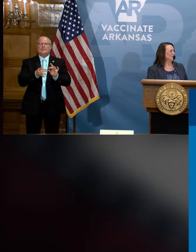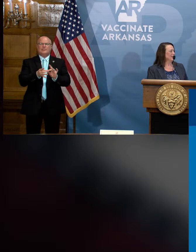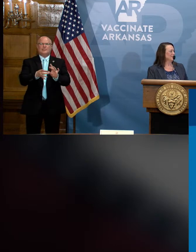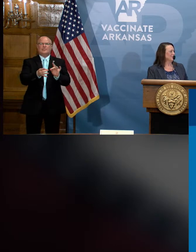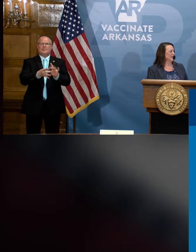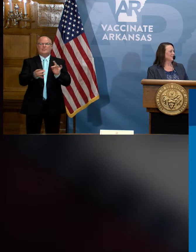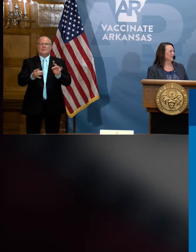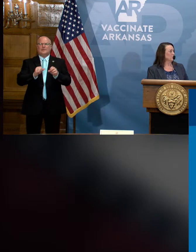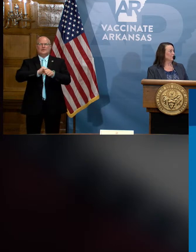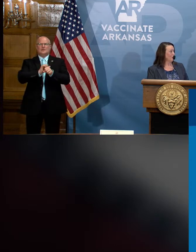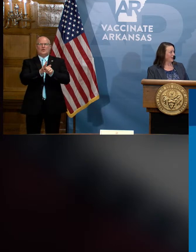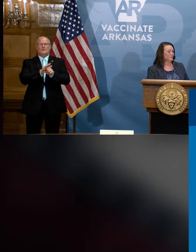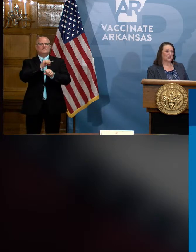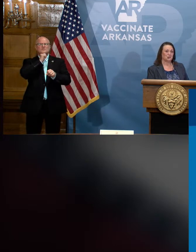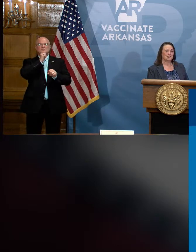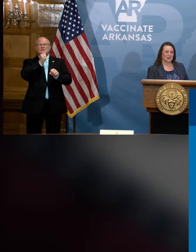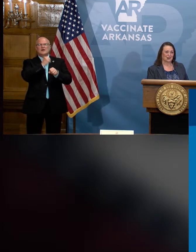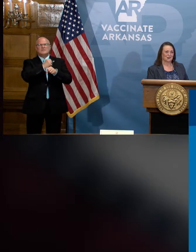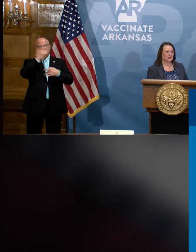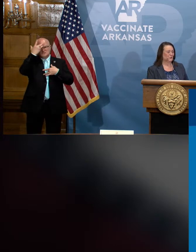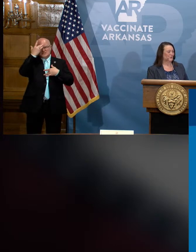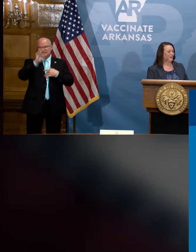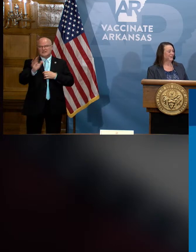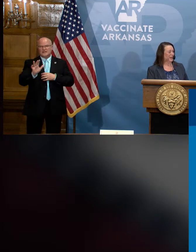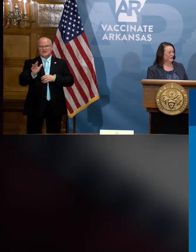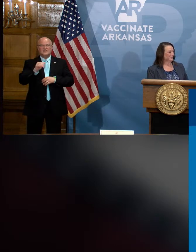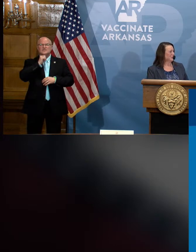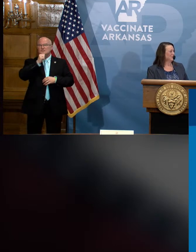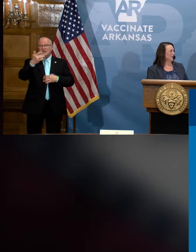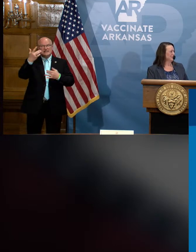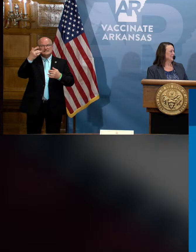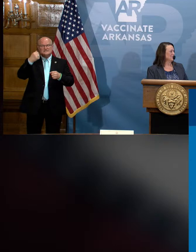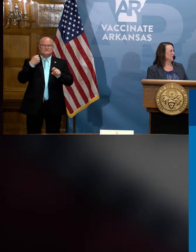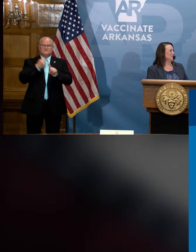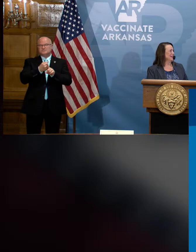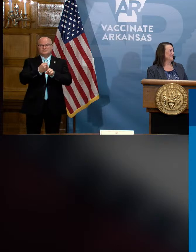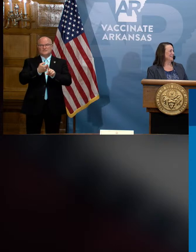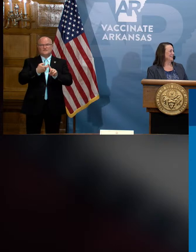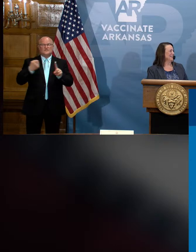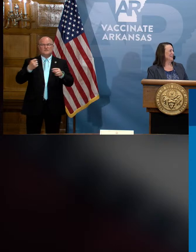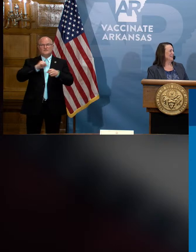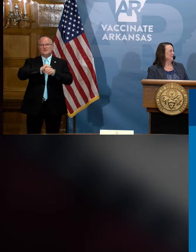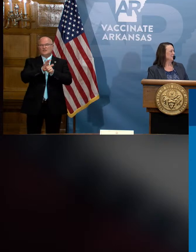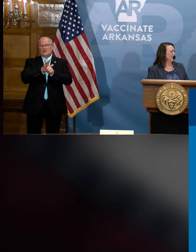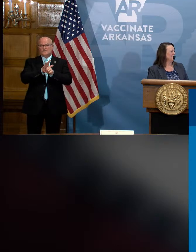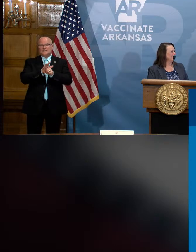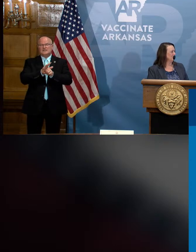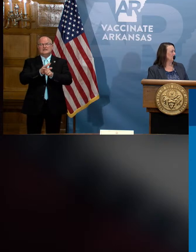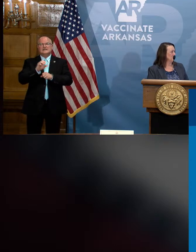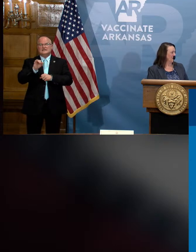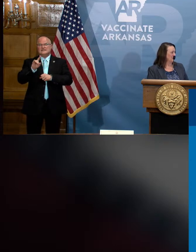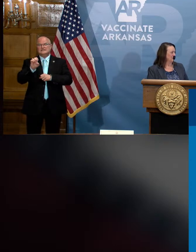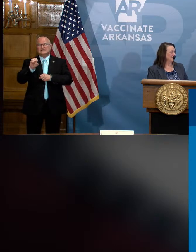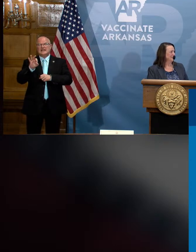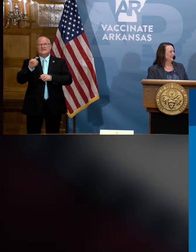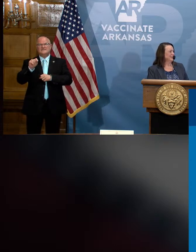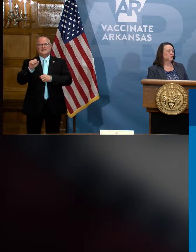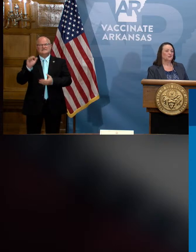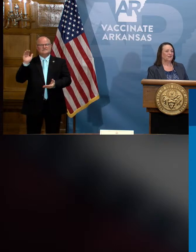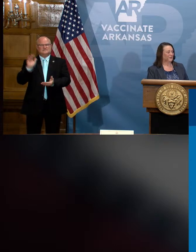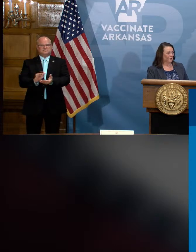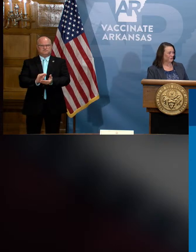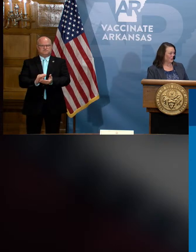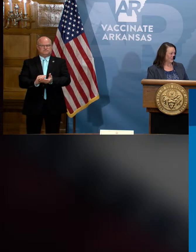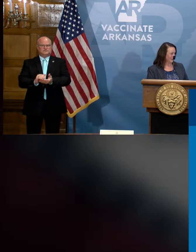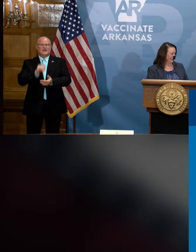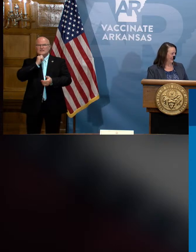The COVID-19 vaccine will not make you sick. You will not get COVID-19 from the vaccine. The side effects are minor. It